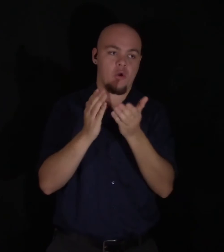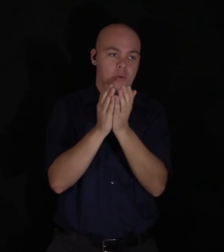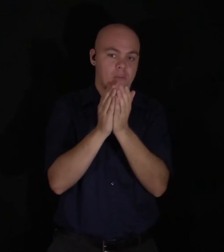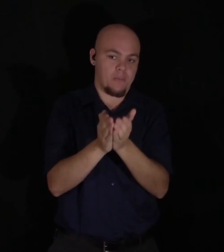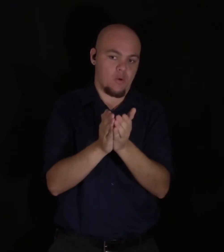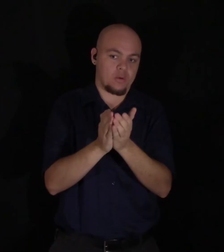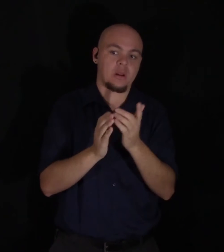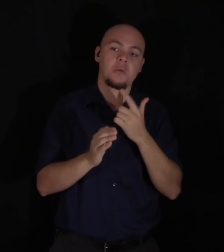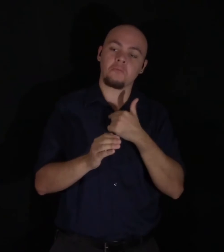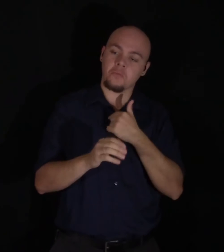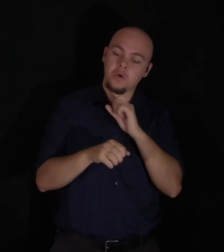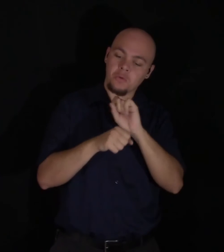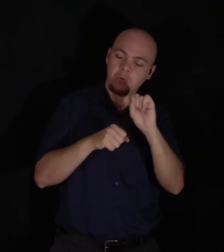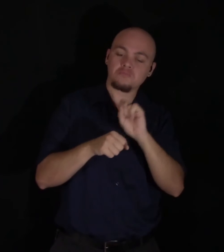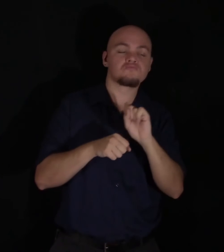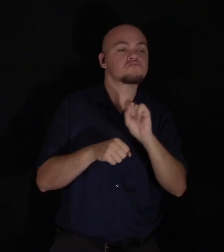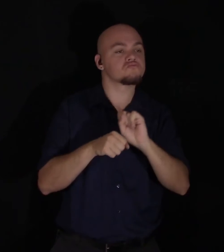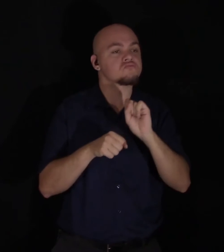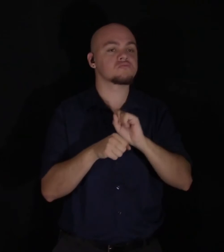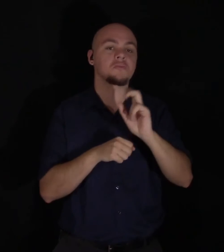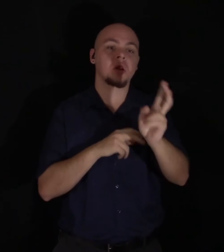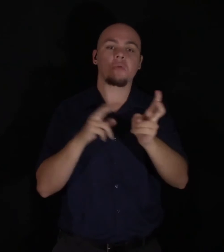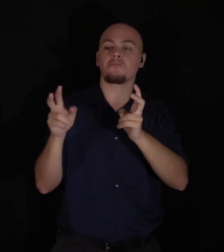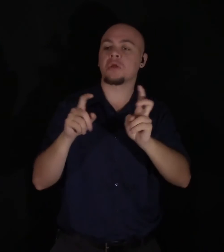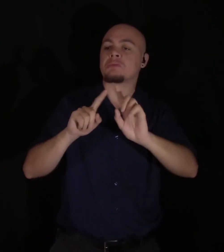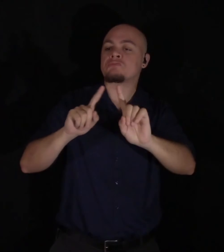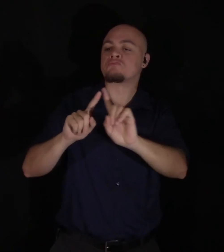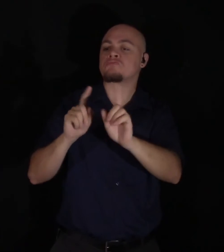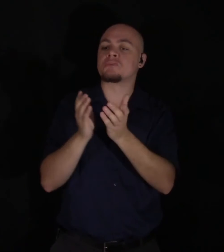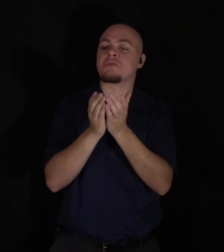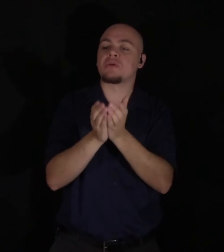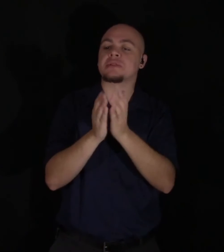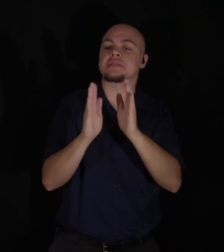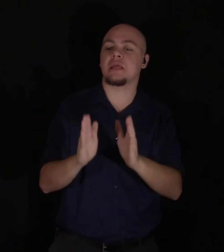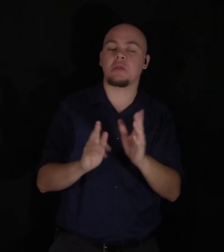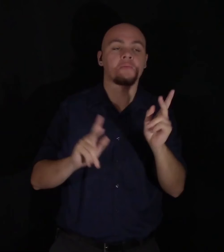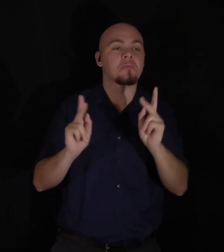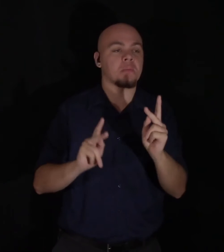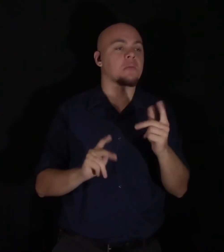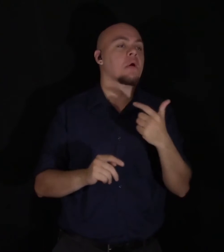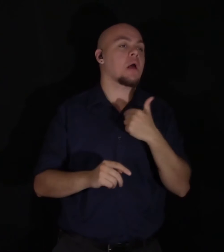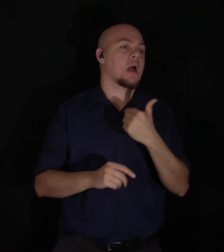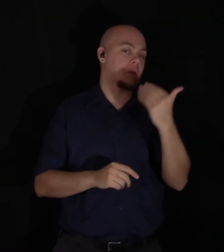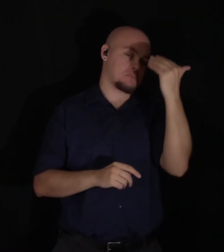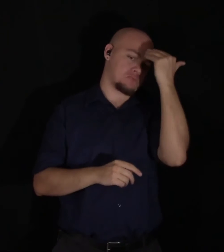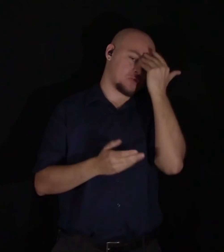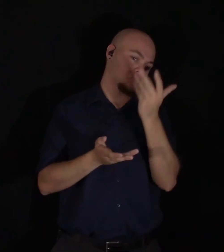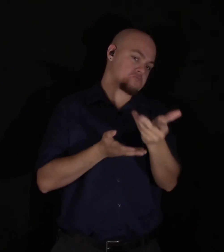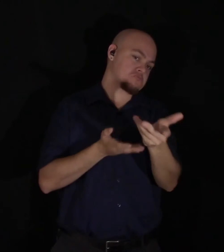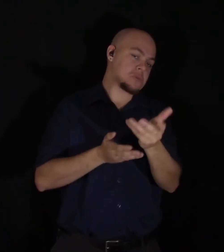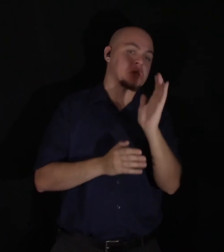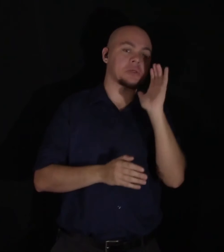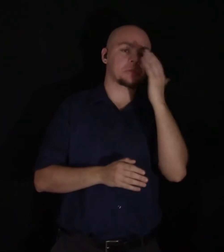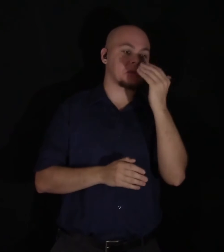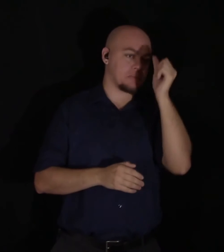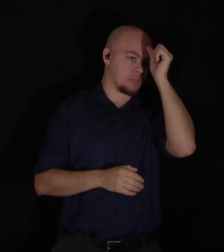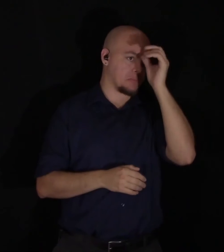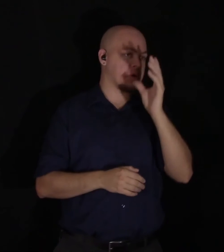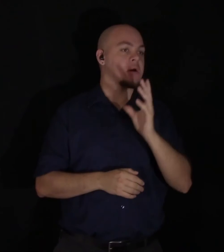in collecting my sailors. Those whom I have already engaged appear to be men on whom I can